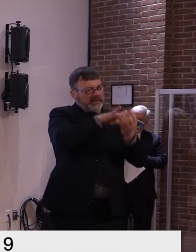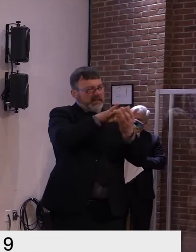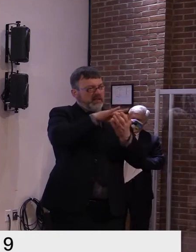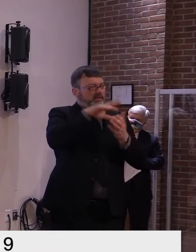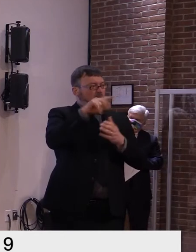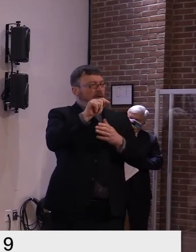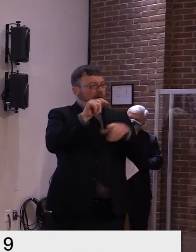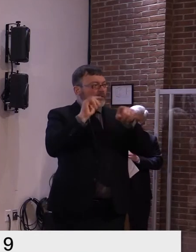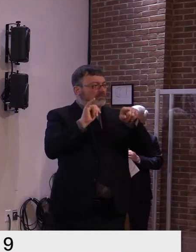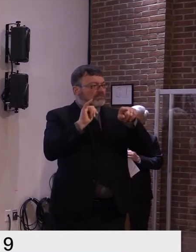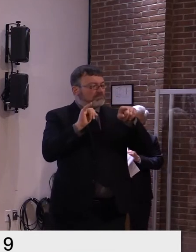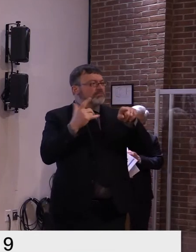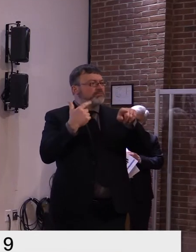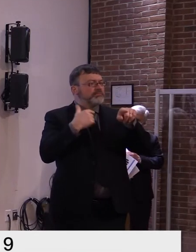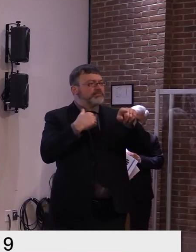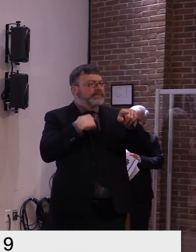regarding